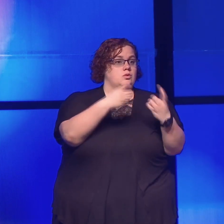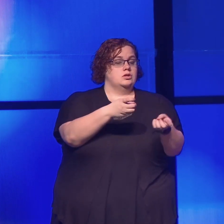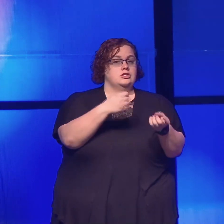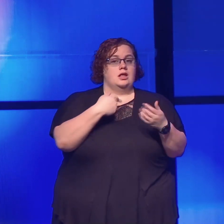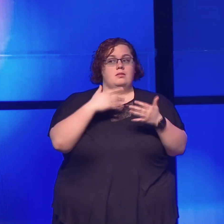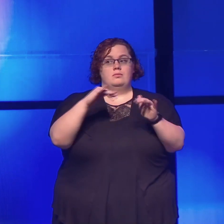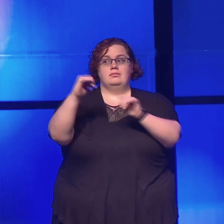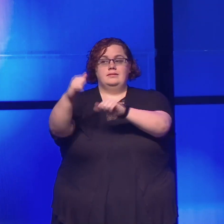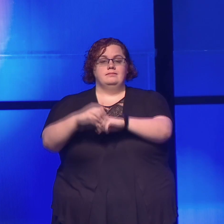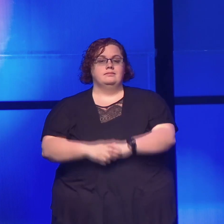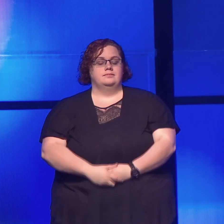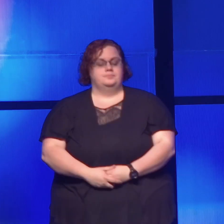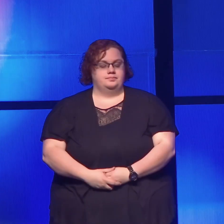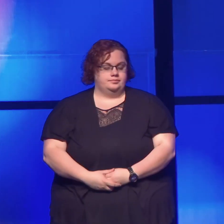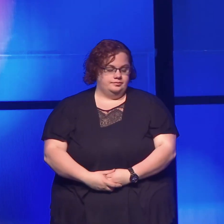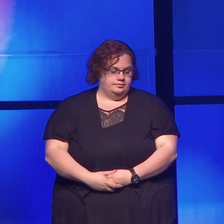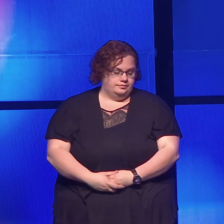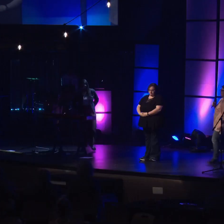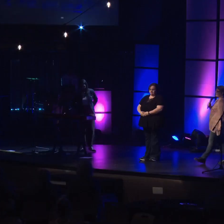of here.